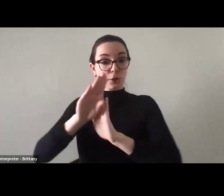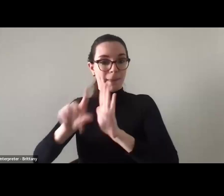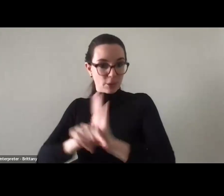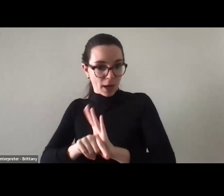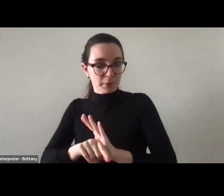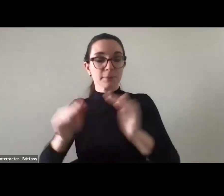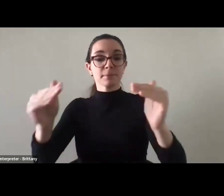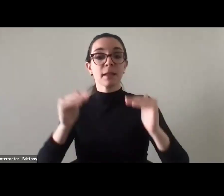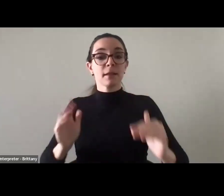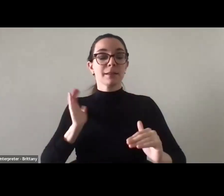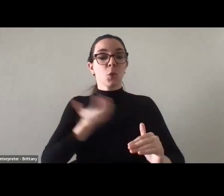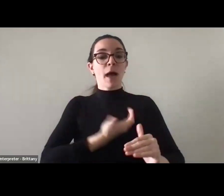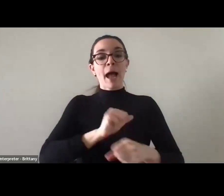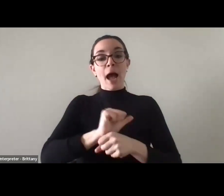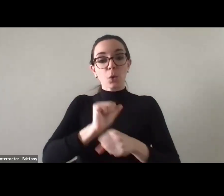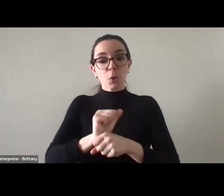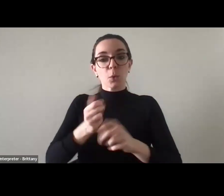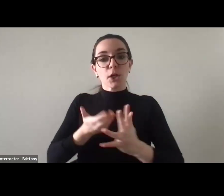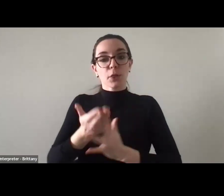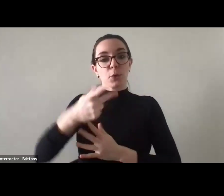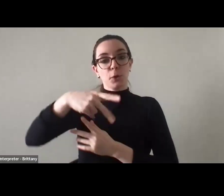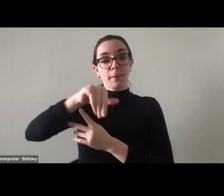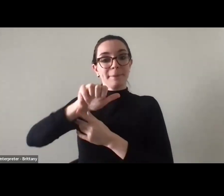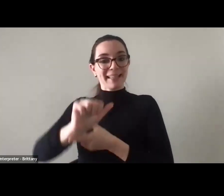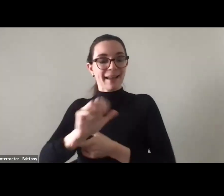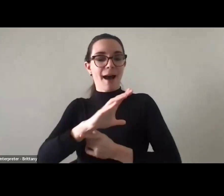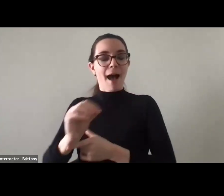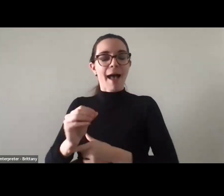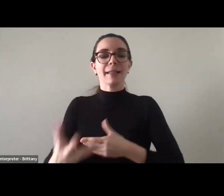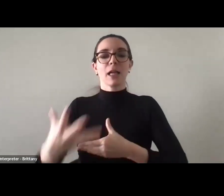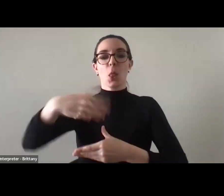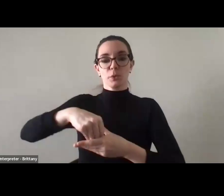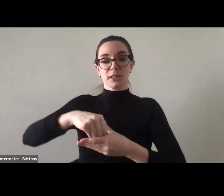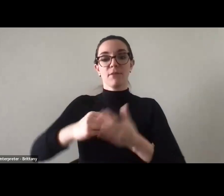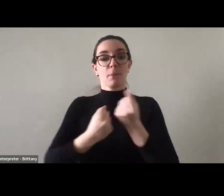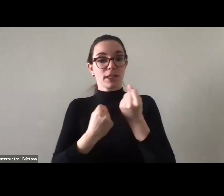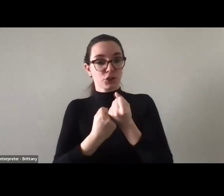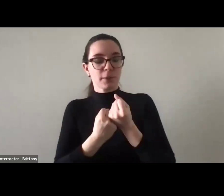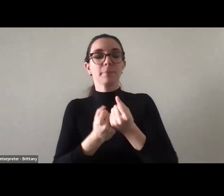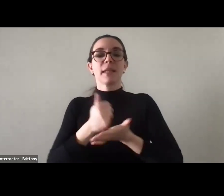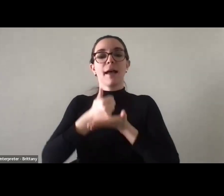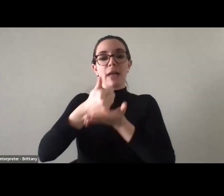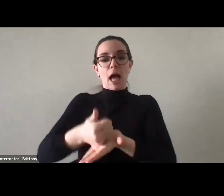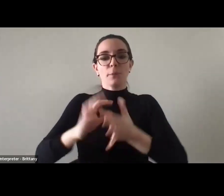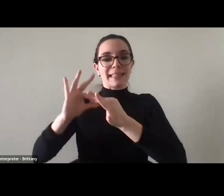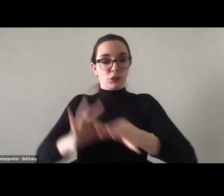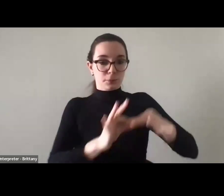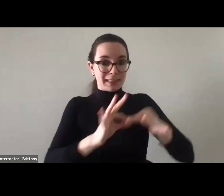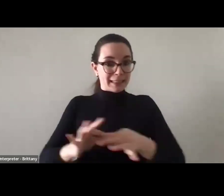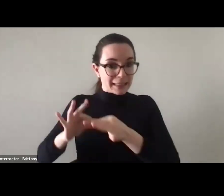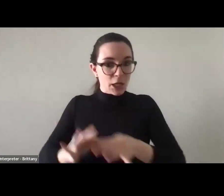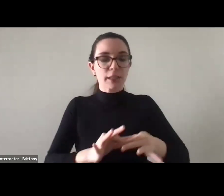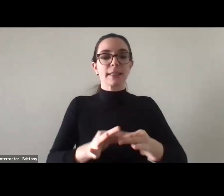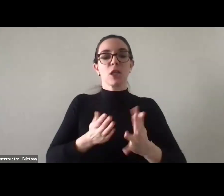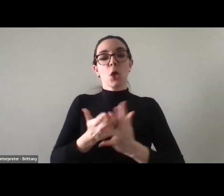And so our work through PIA and related work on inclusive apprenticeships have helped intermediaries and program sponsors through technical